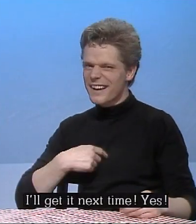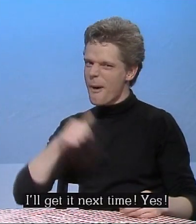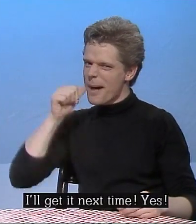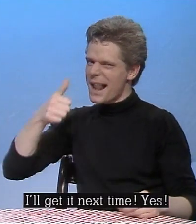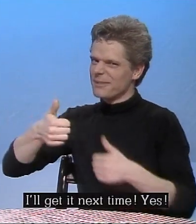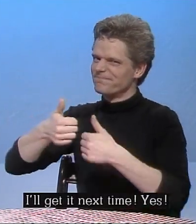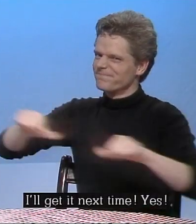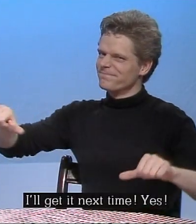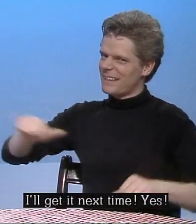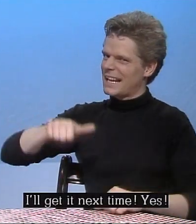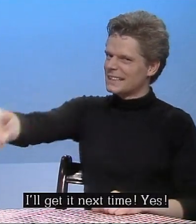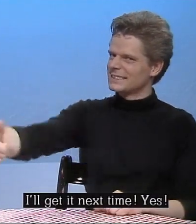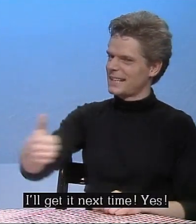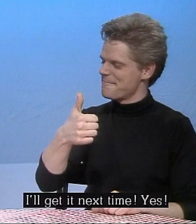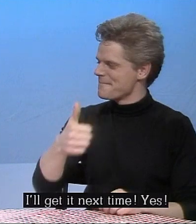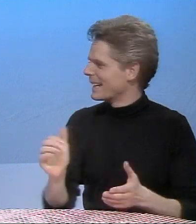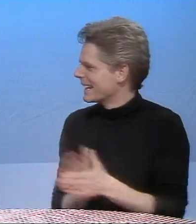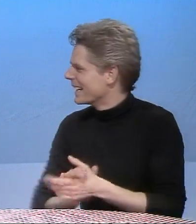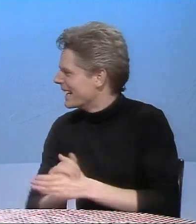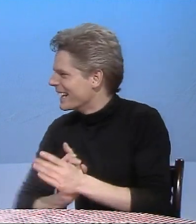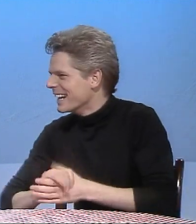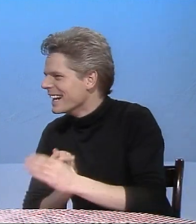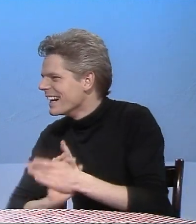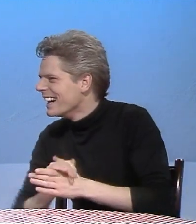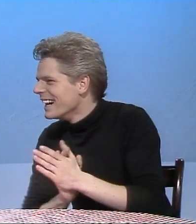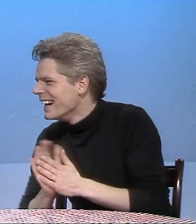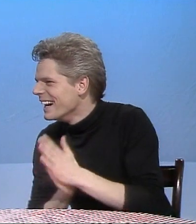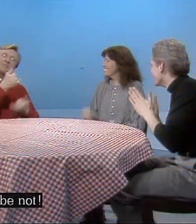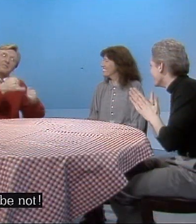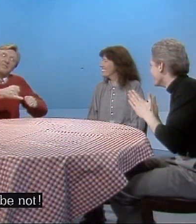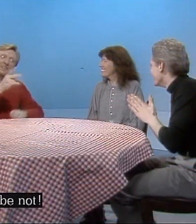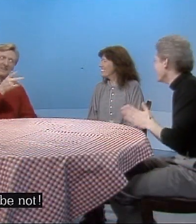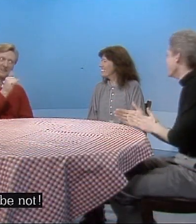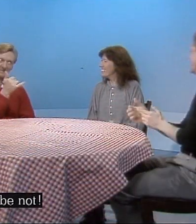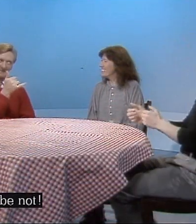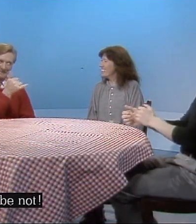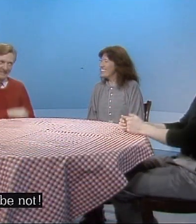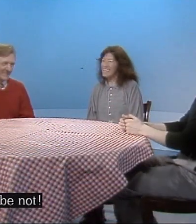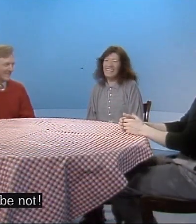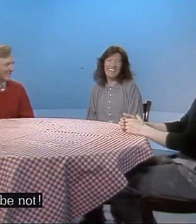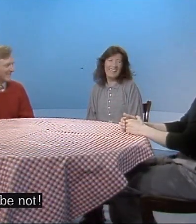time. Yes. Oh, maybe not. You might get it wrong again.